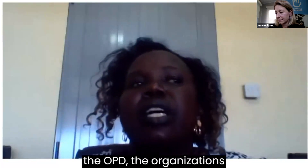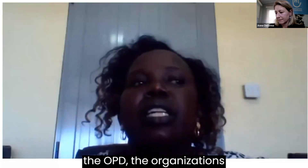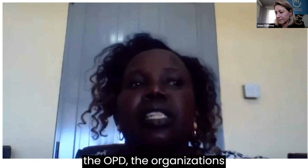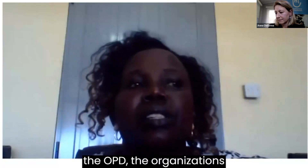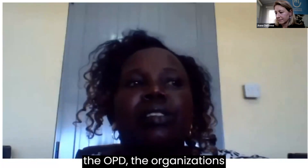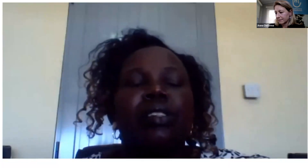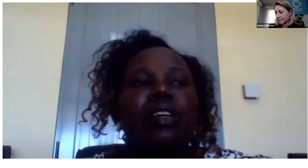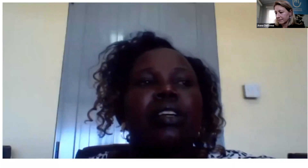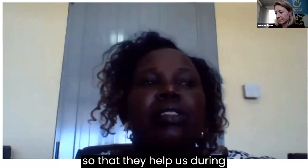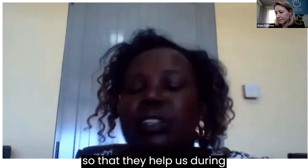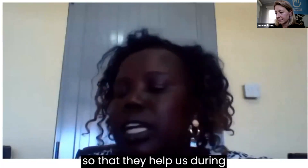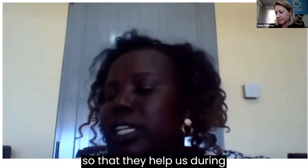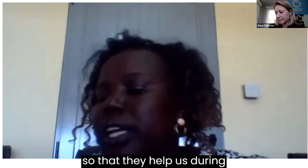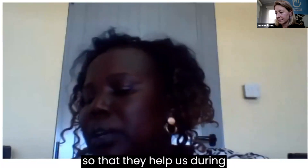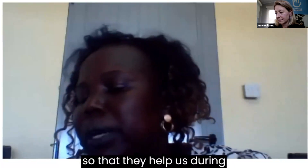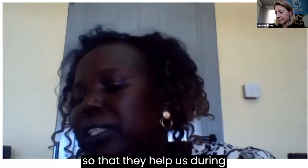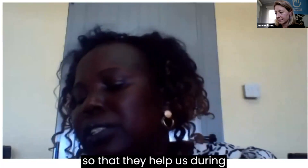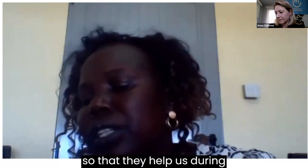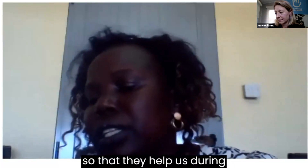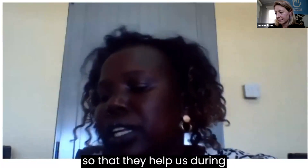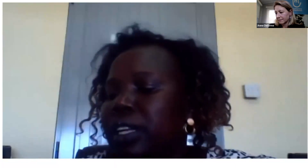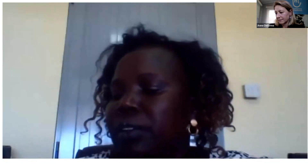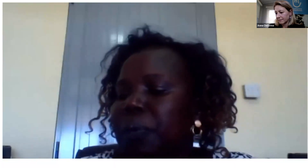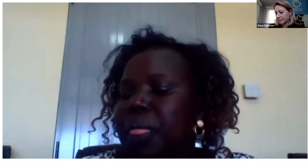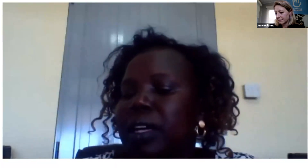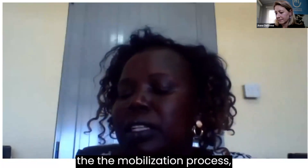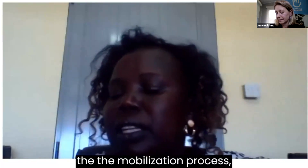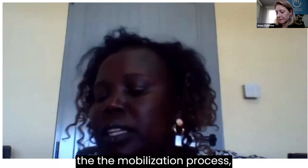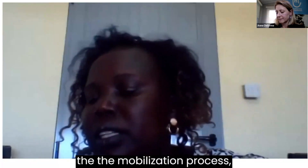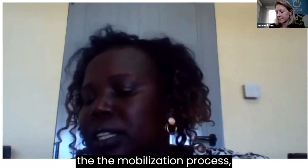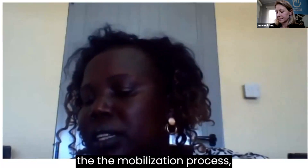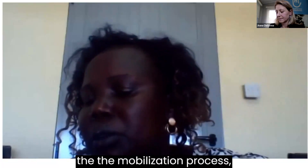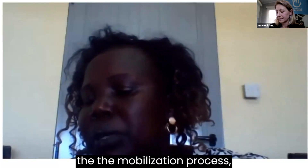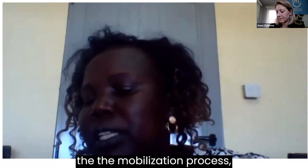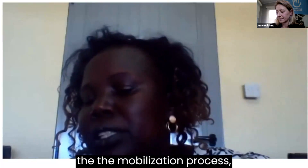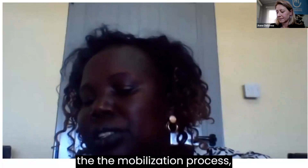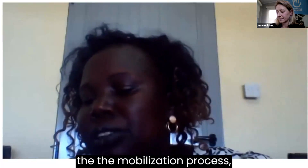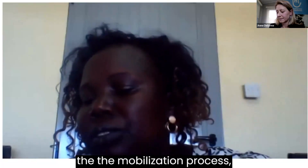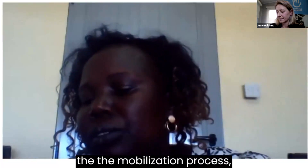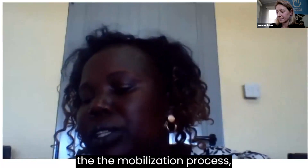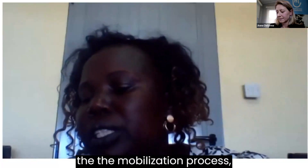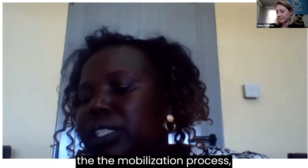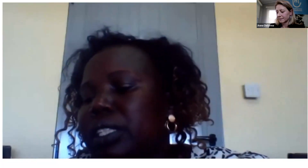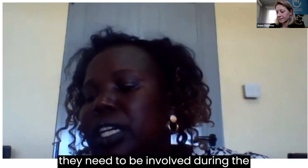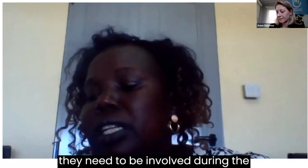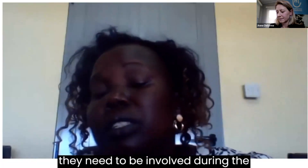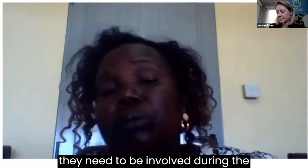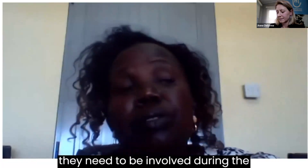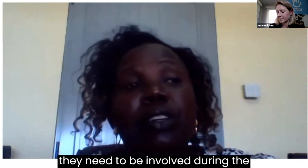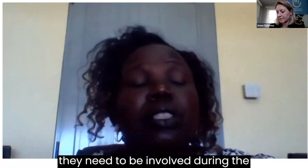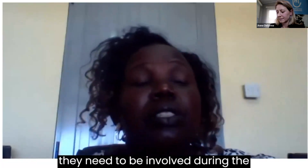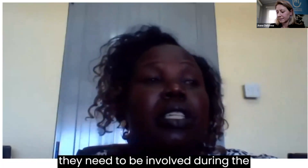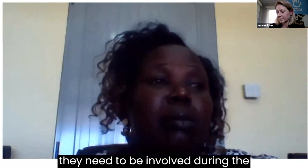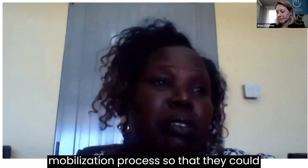the organizations, so that they help us during the mobilization process. They need